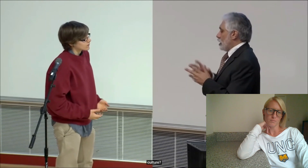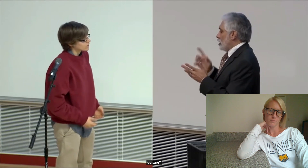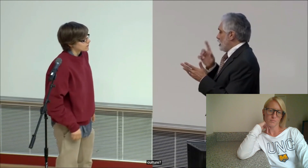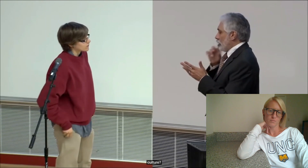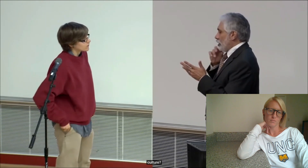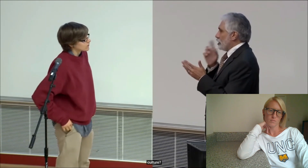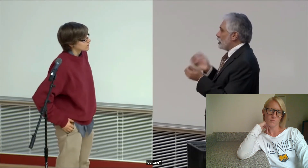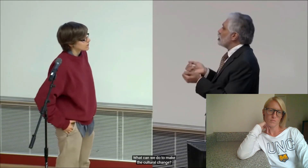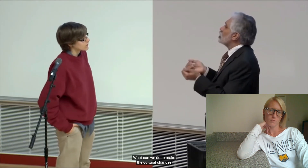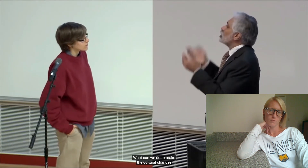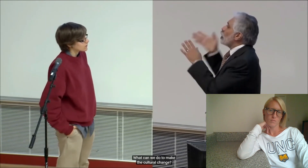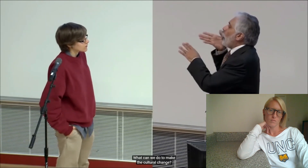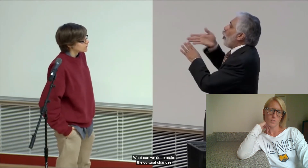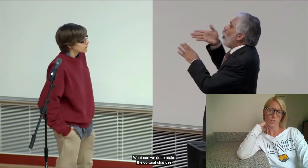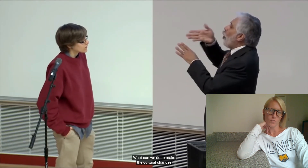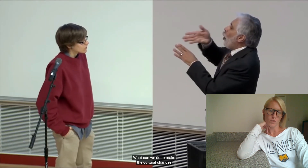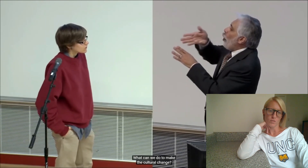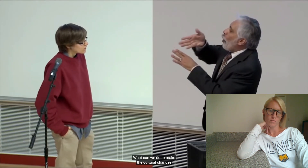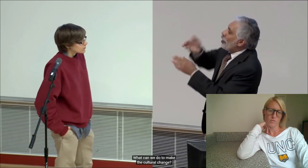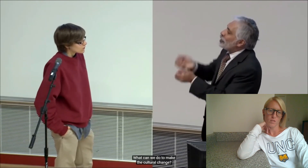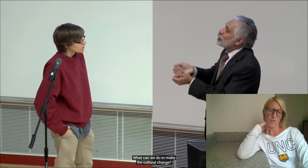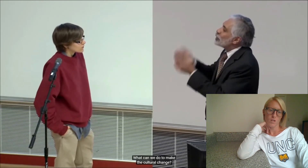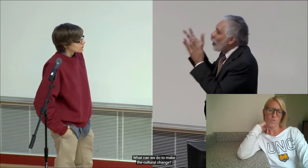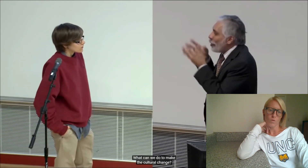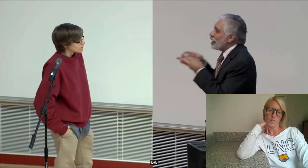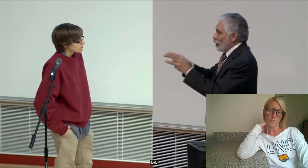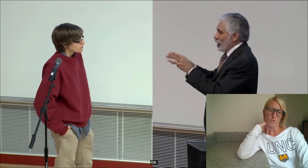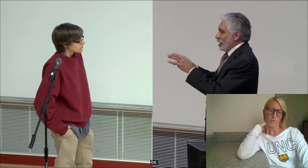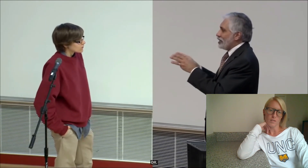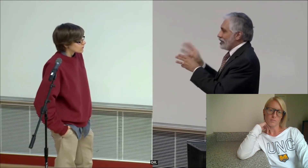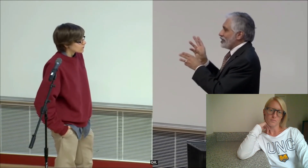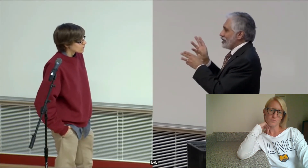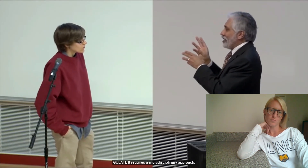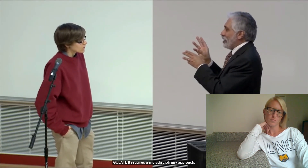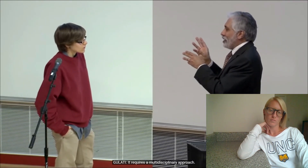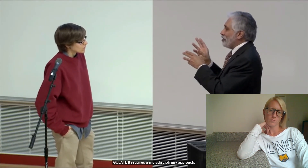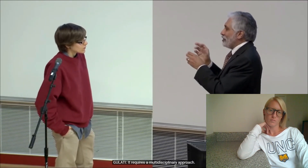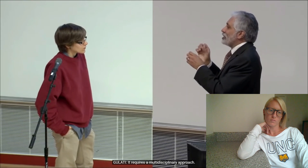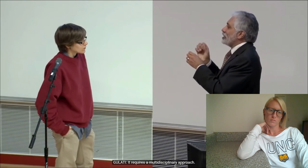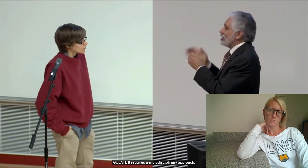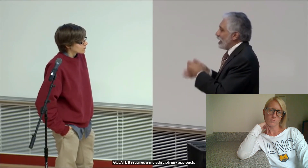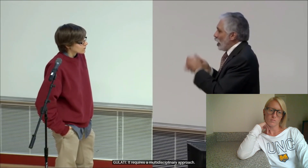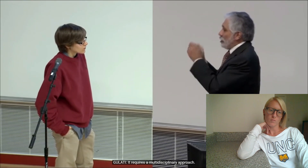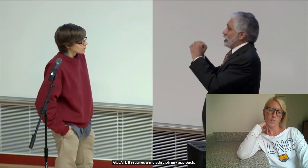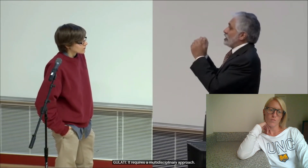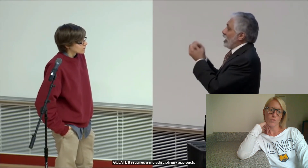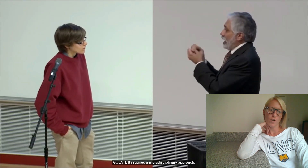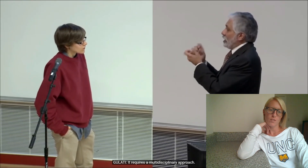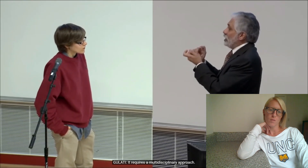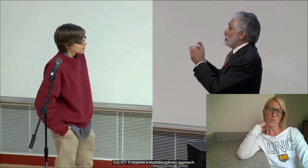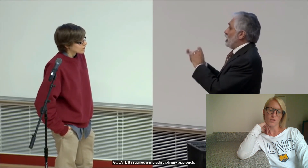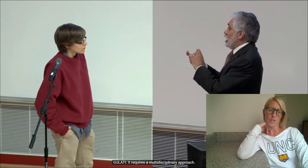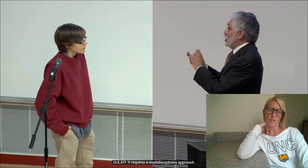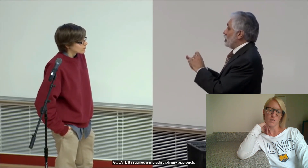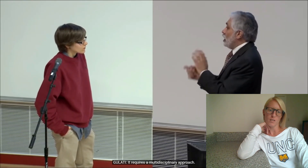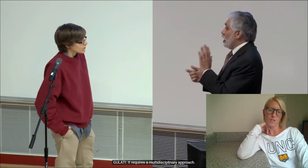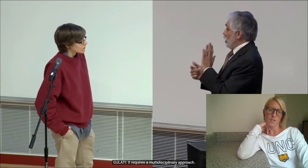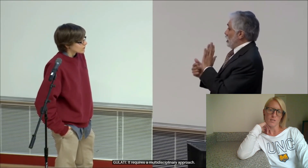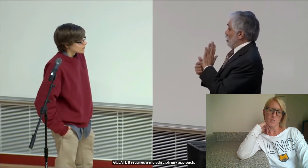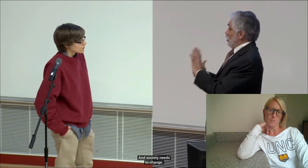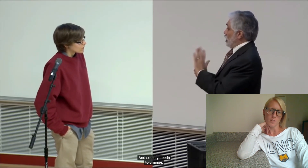the culture? What can we do to make a cultural change? What we can do to make. It requires a multidisciplinary